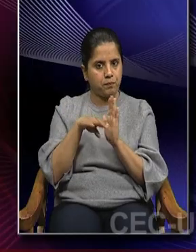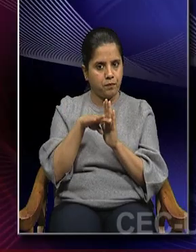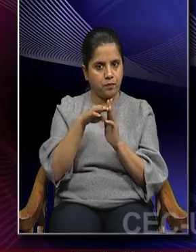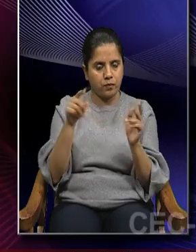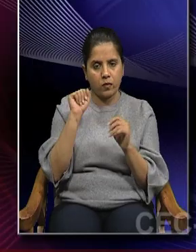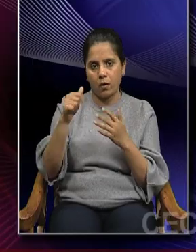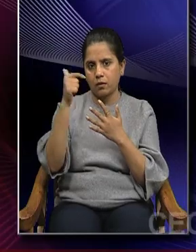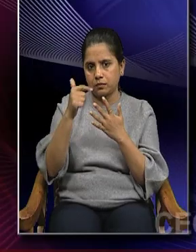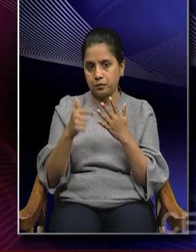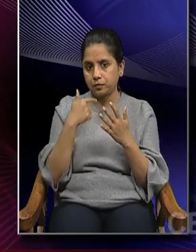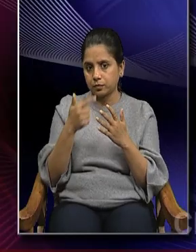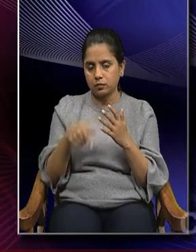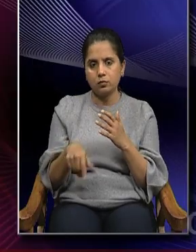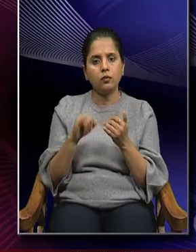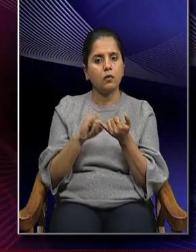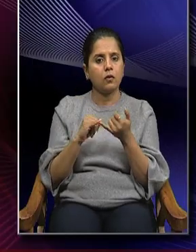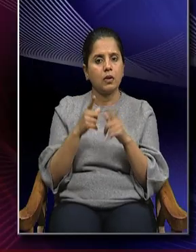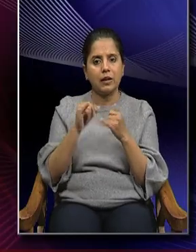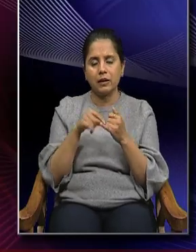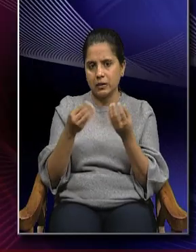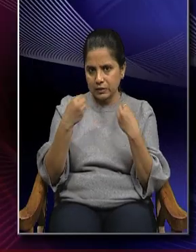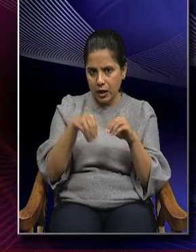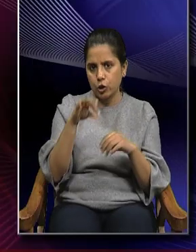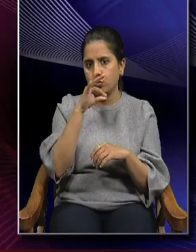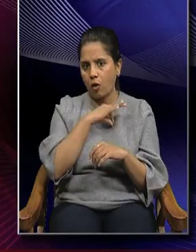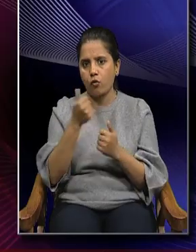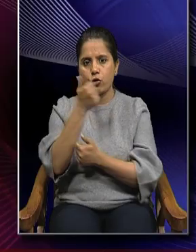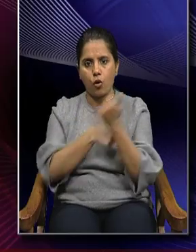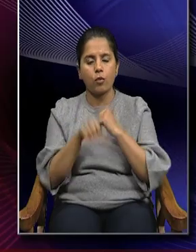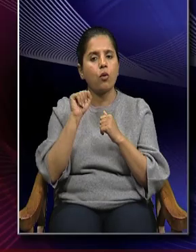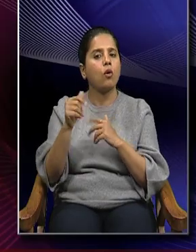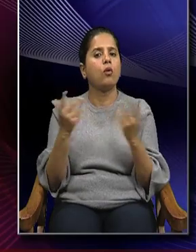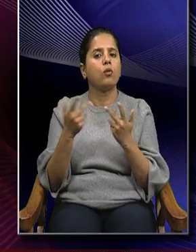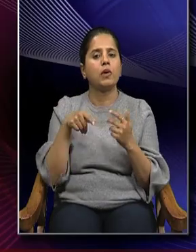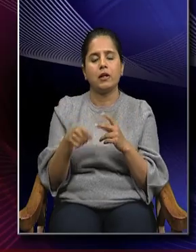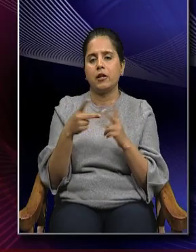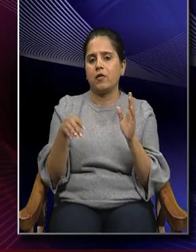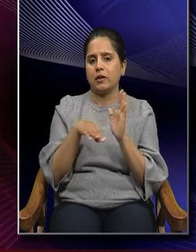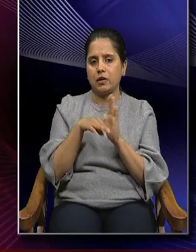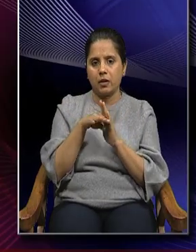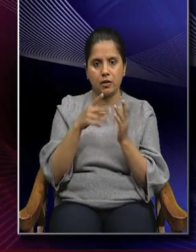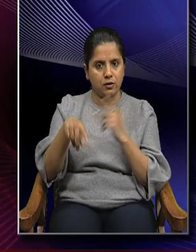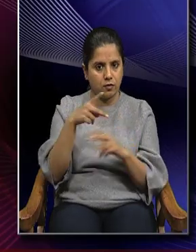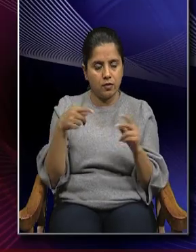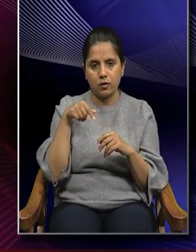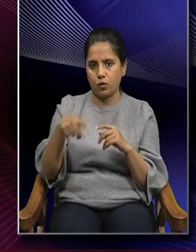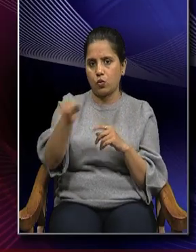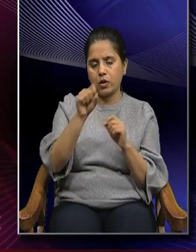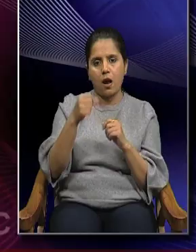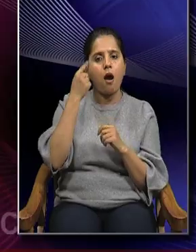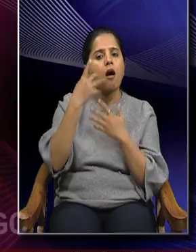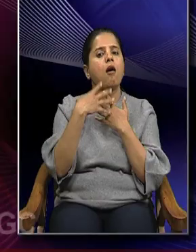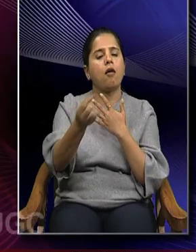characteristics, that what is the status of sales, profit and competition at different stages, so that you can